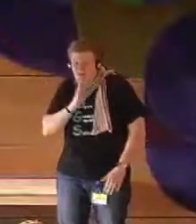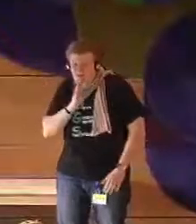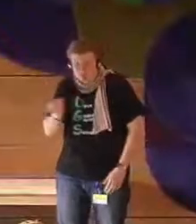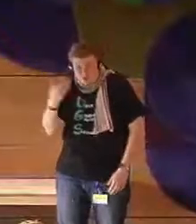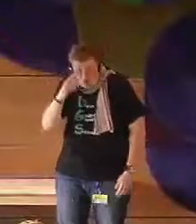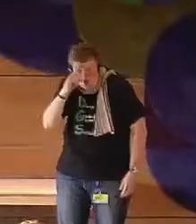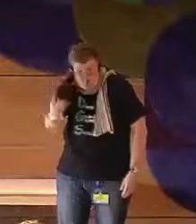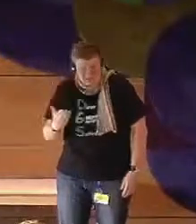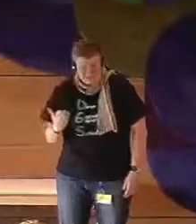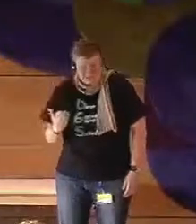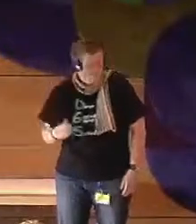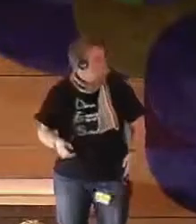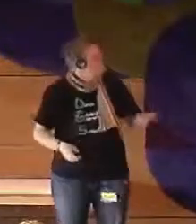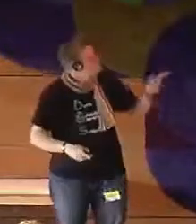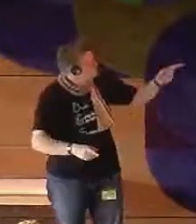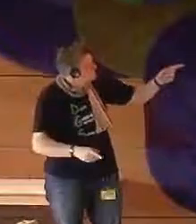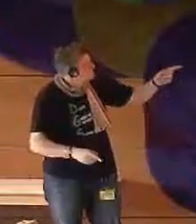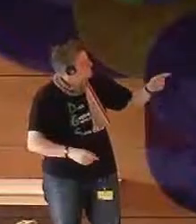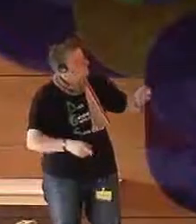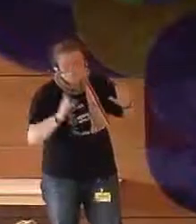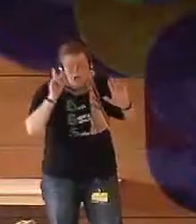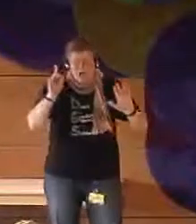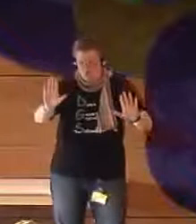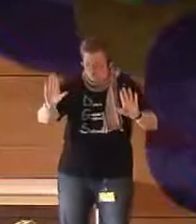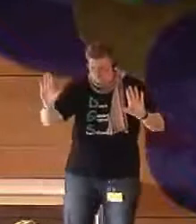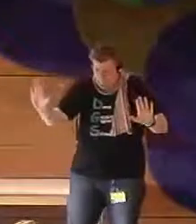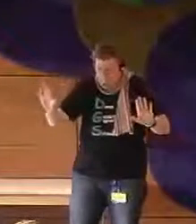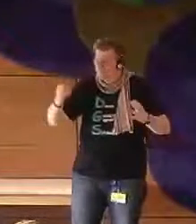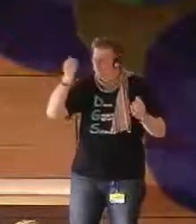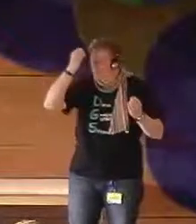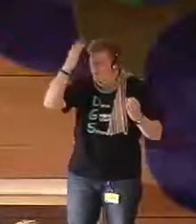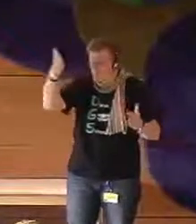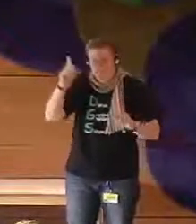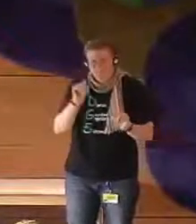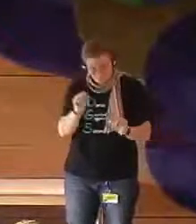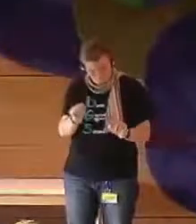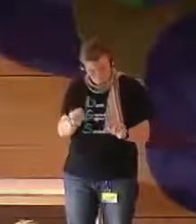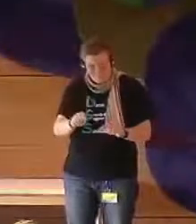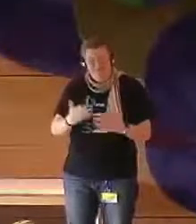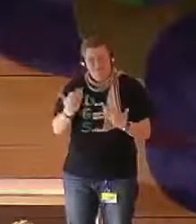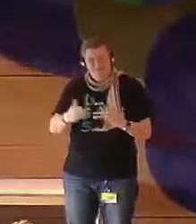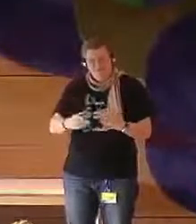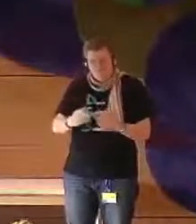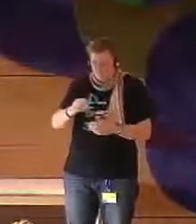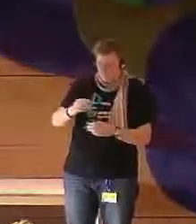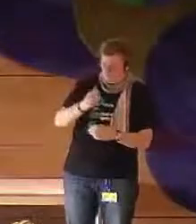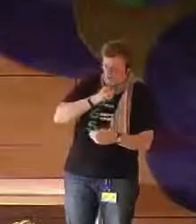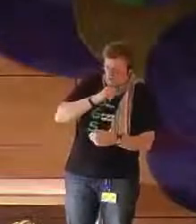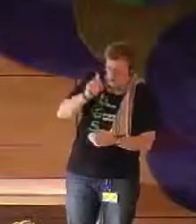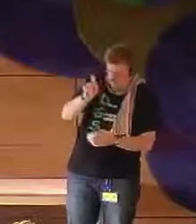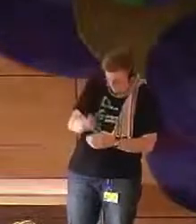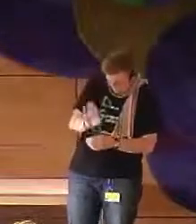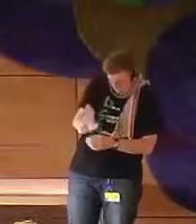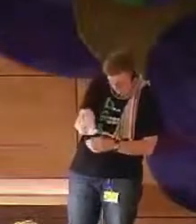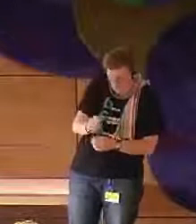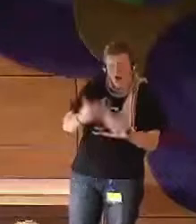know, because I'm going to be checking the puberty, and I'm going to be checking the growth, and I'm going to be checking the behavior.